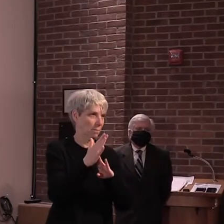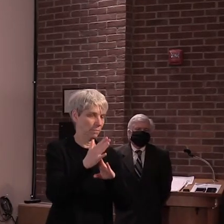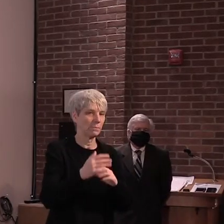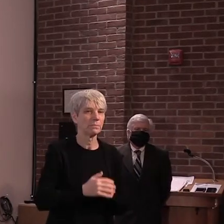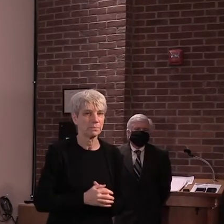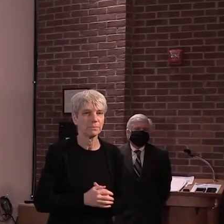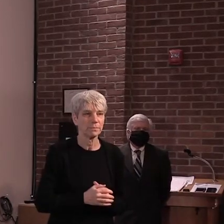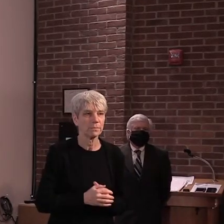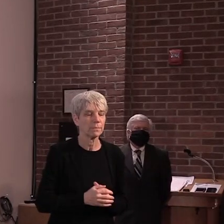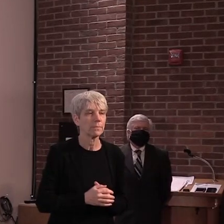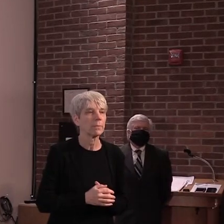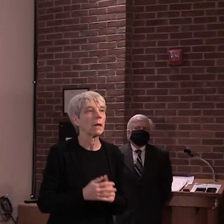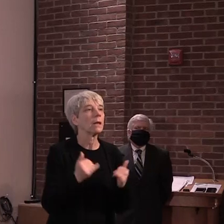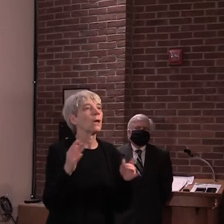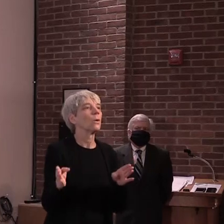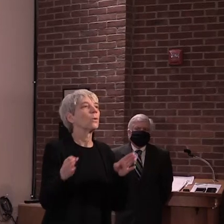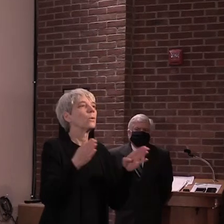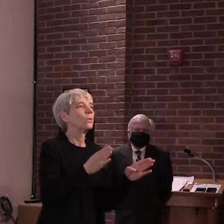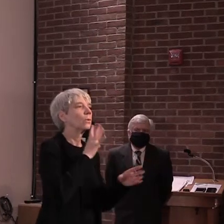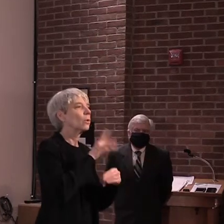A little bit about testing.